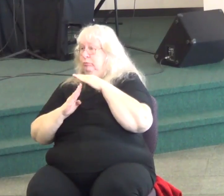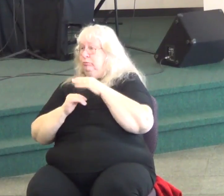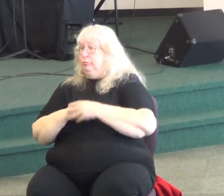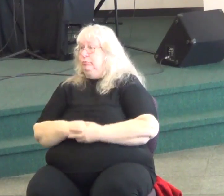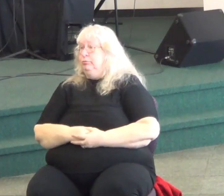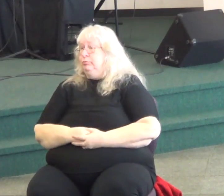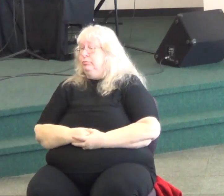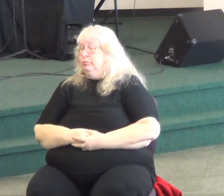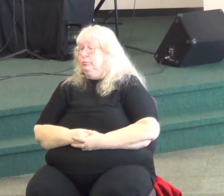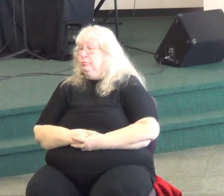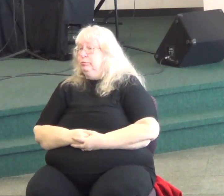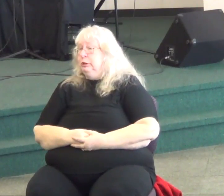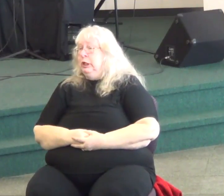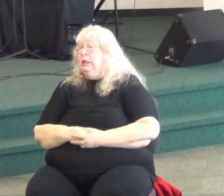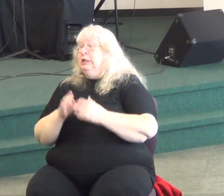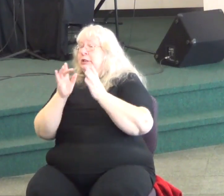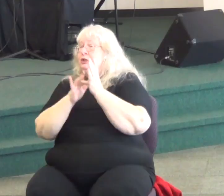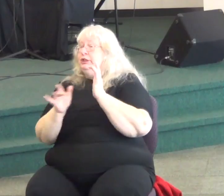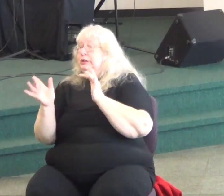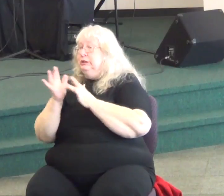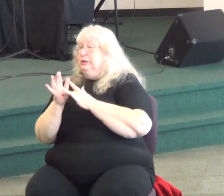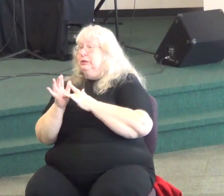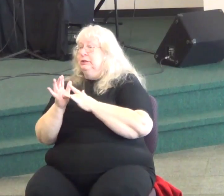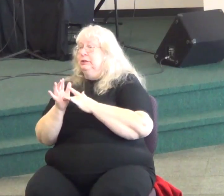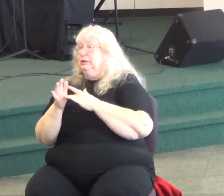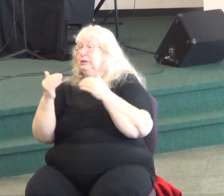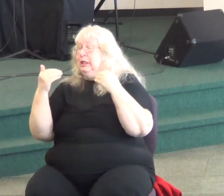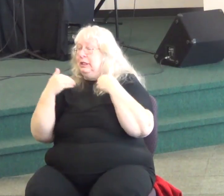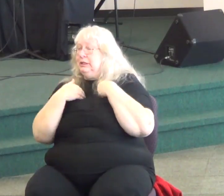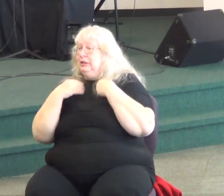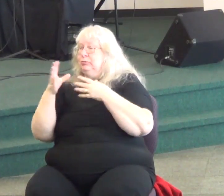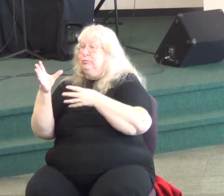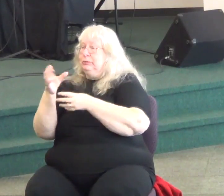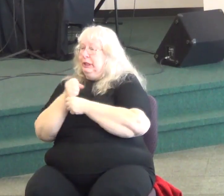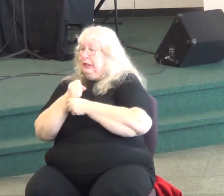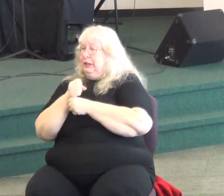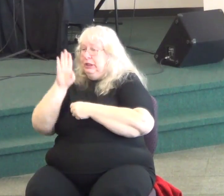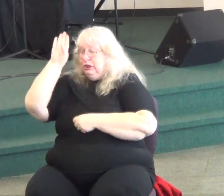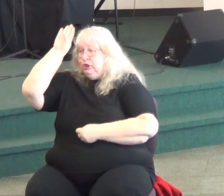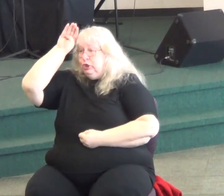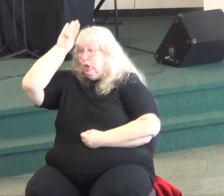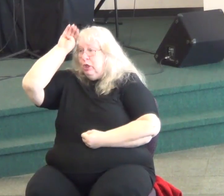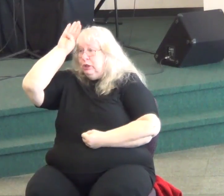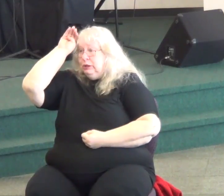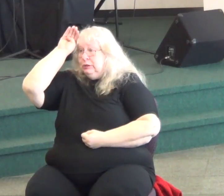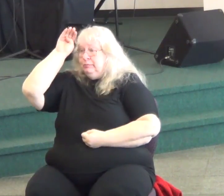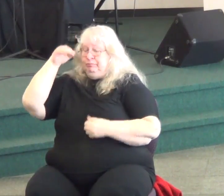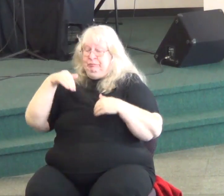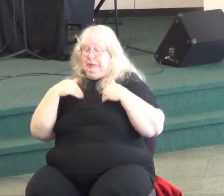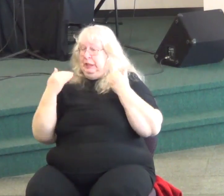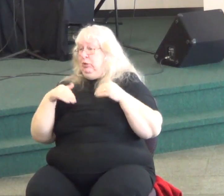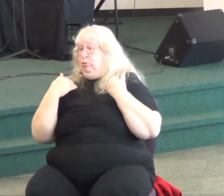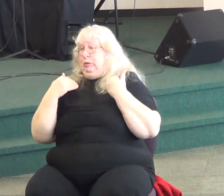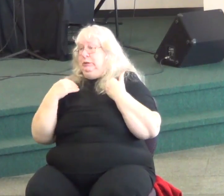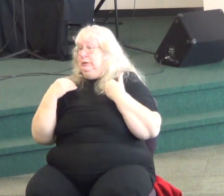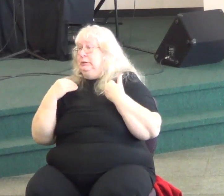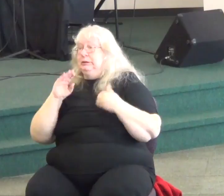And Jesus has them get this donkey, a foal that isn't even broken. That's how good